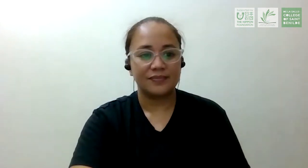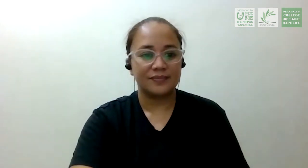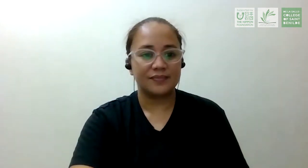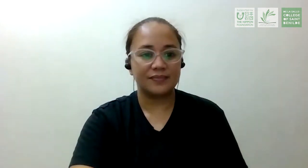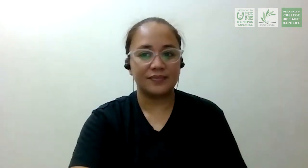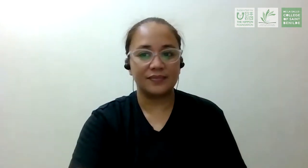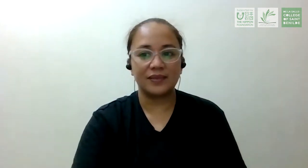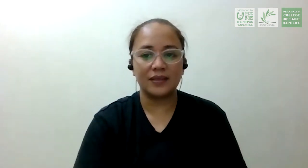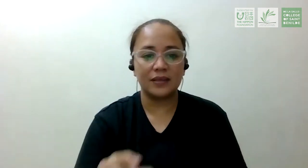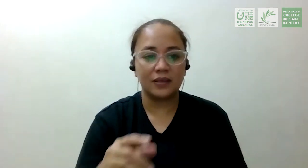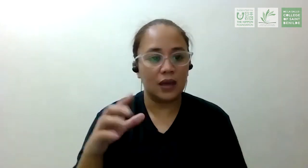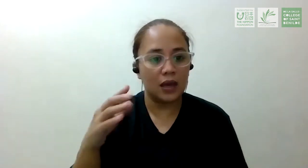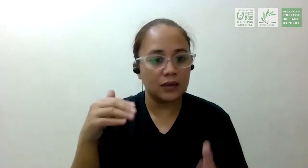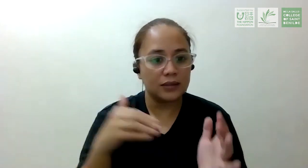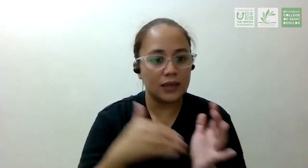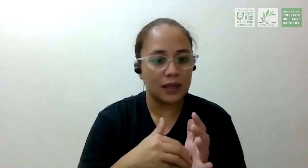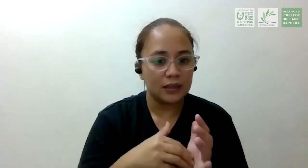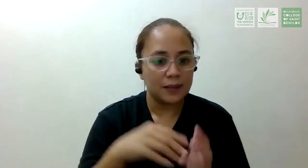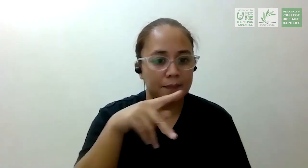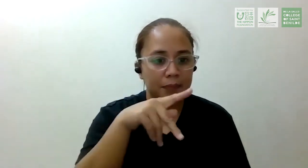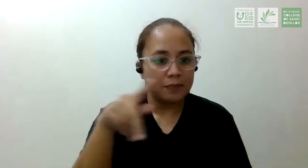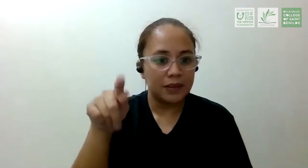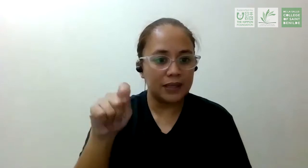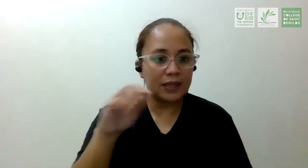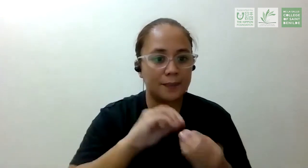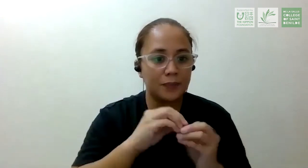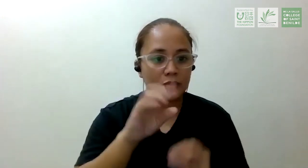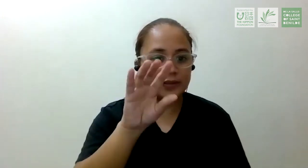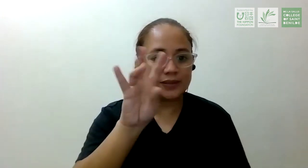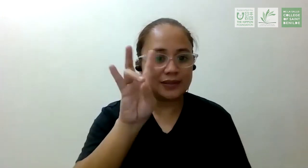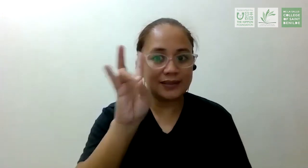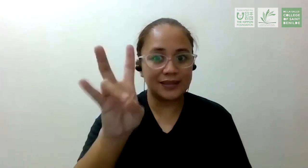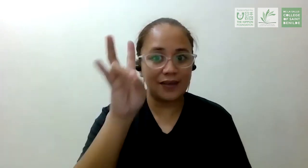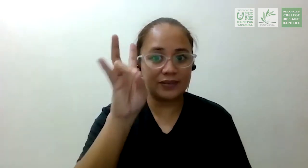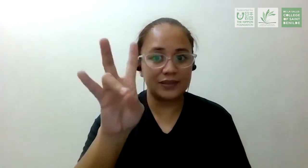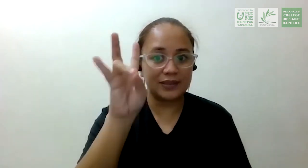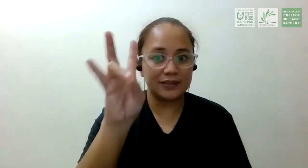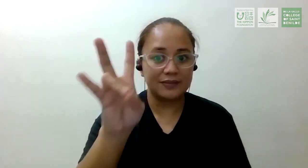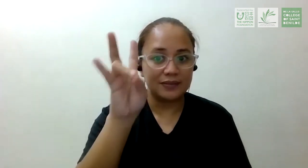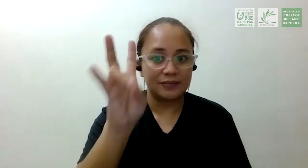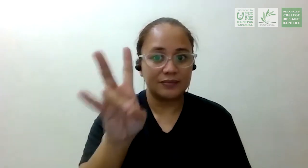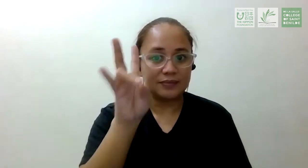Again, this is slide number 70.